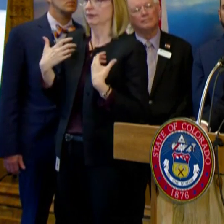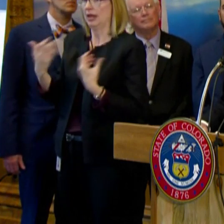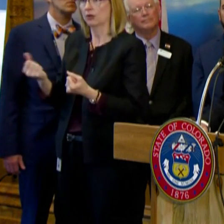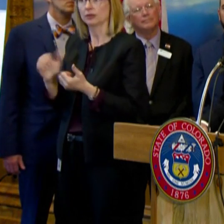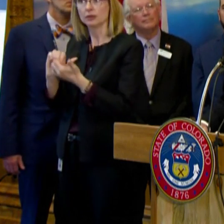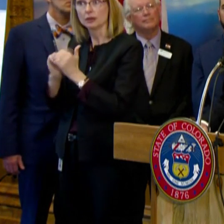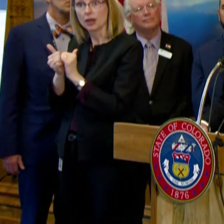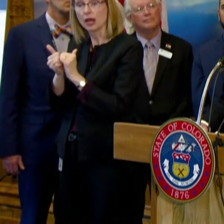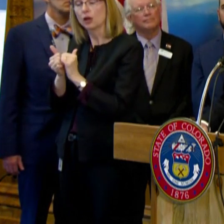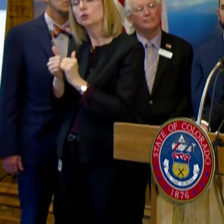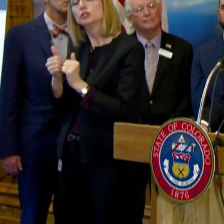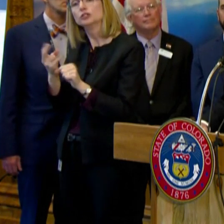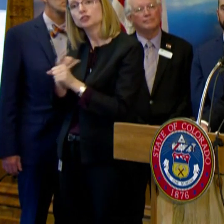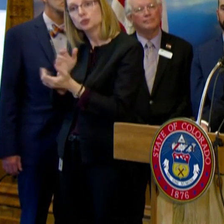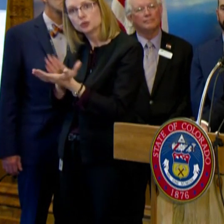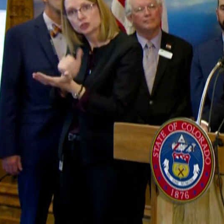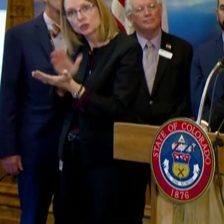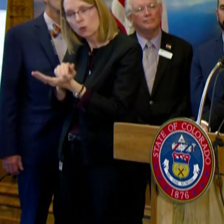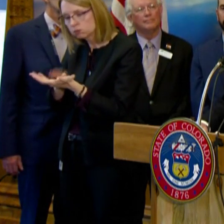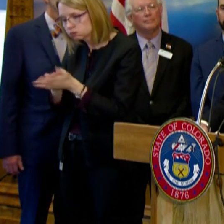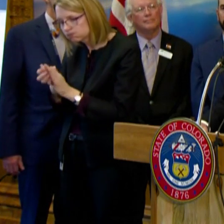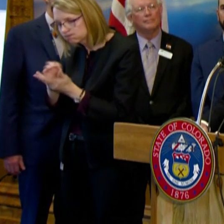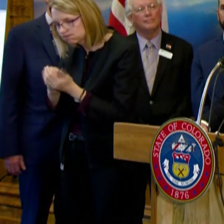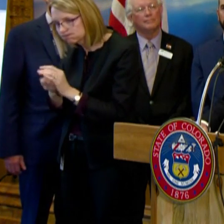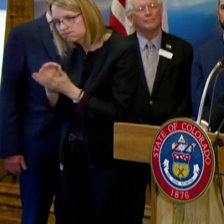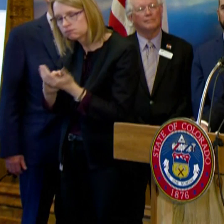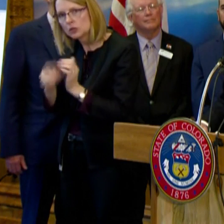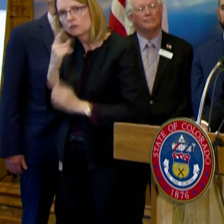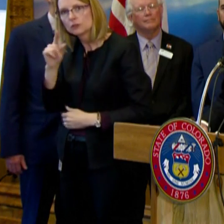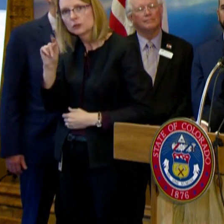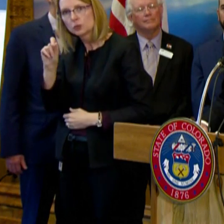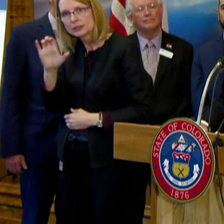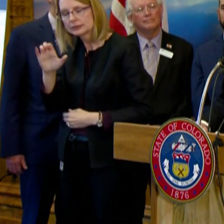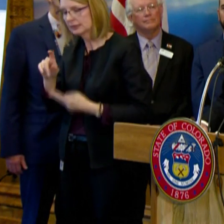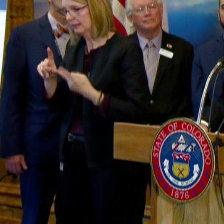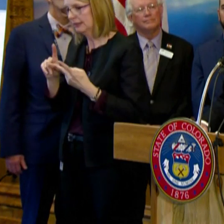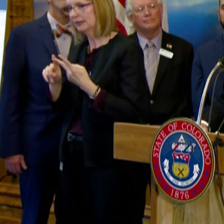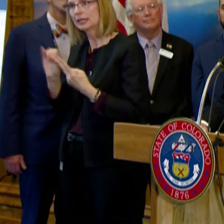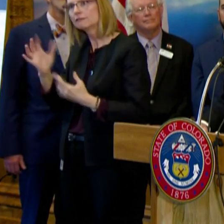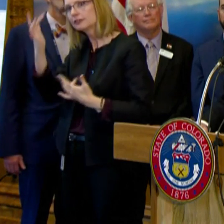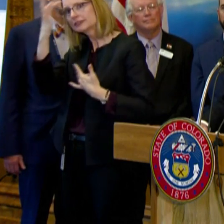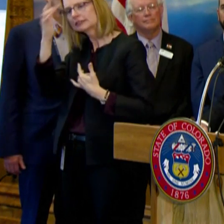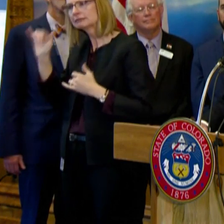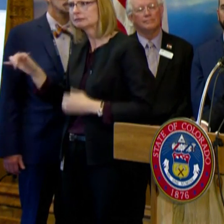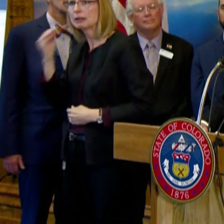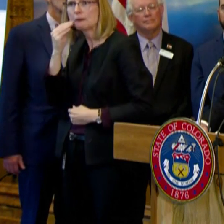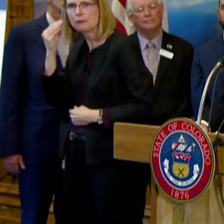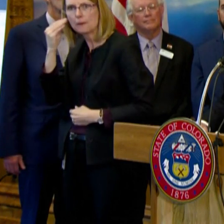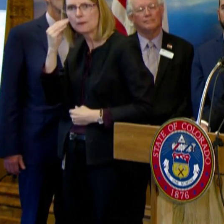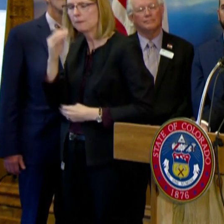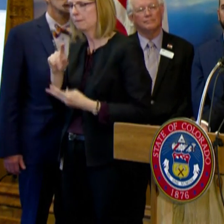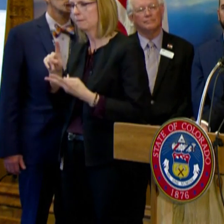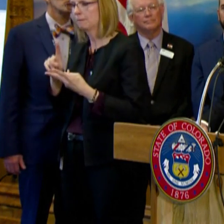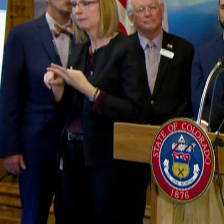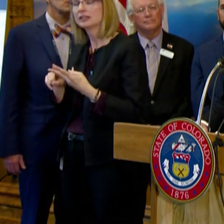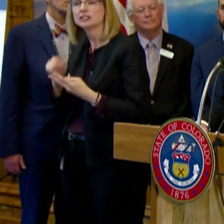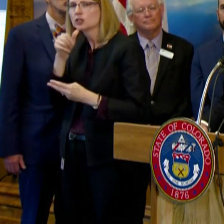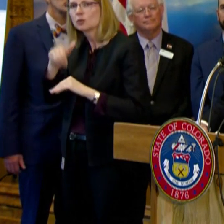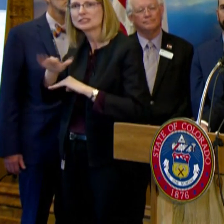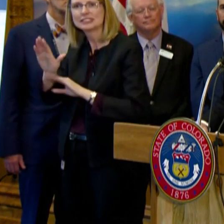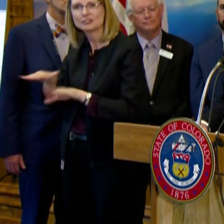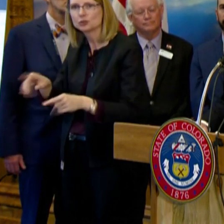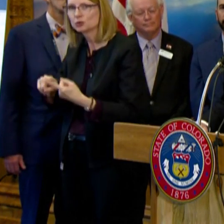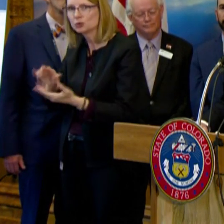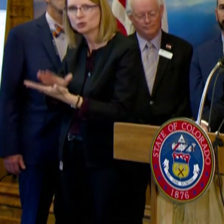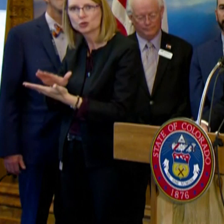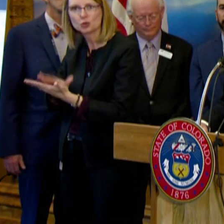hands with soap regularly, not going to work when you're sick, keeping your child home if your child is ill, covering your mouth. These common sense